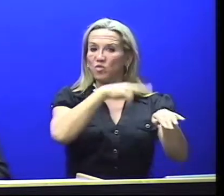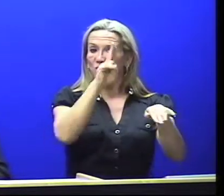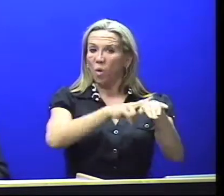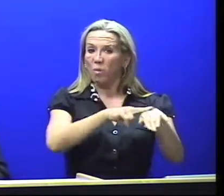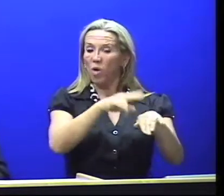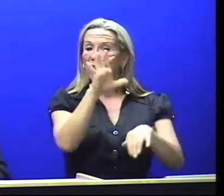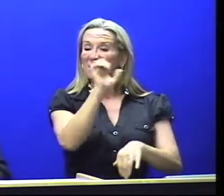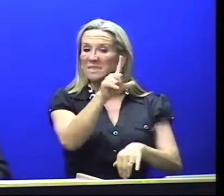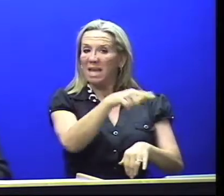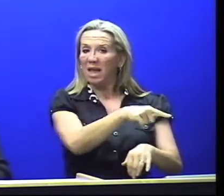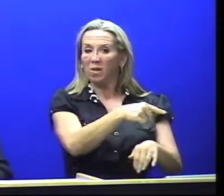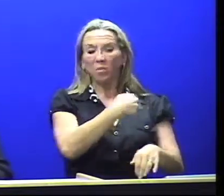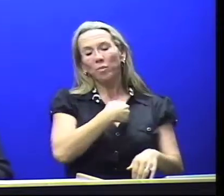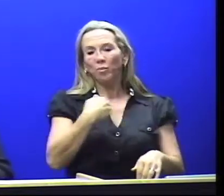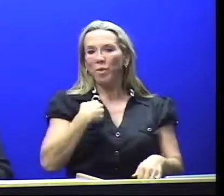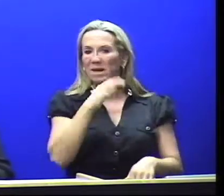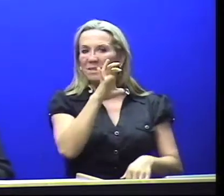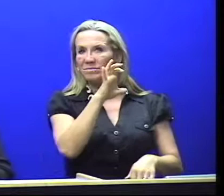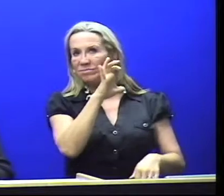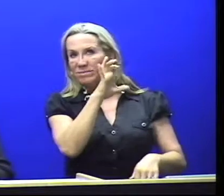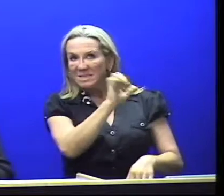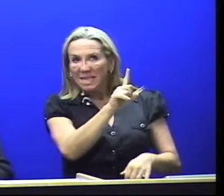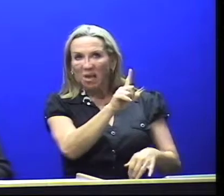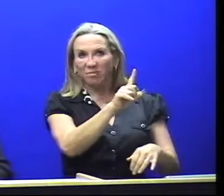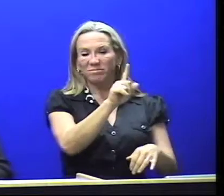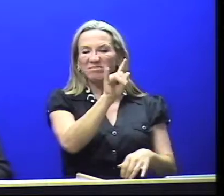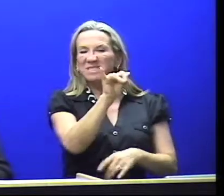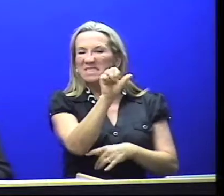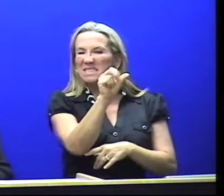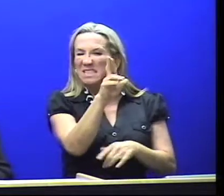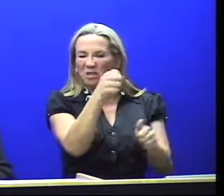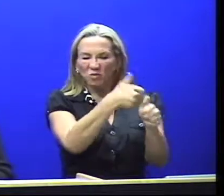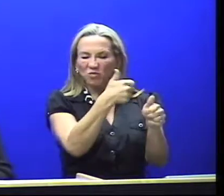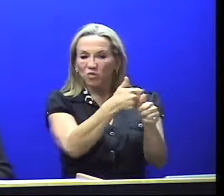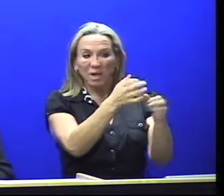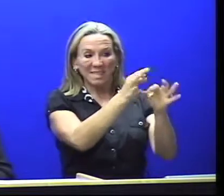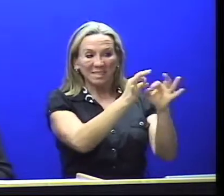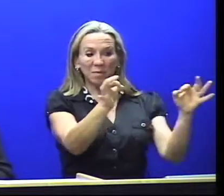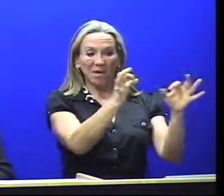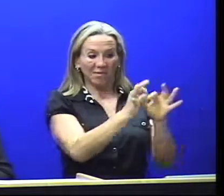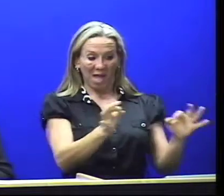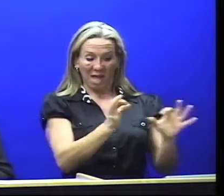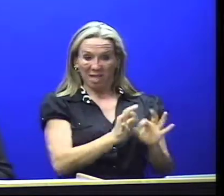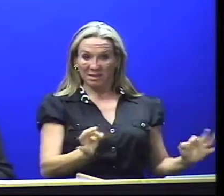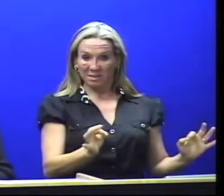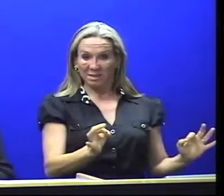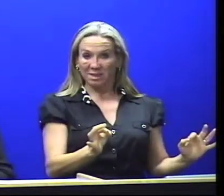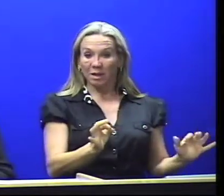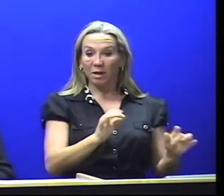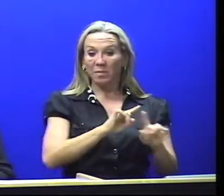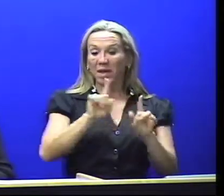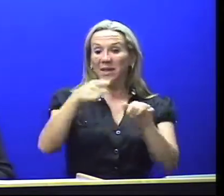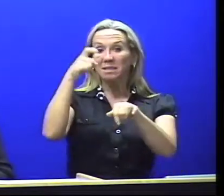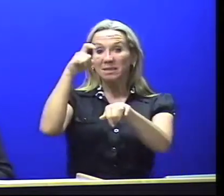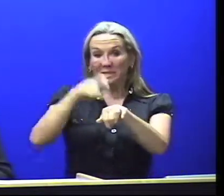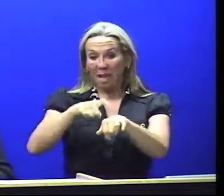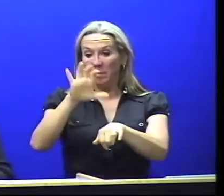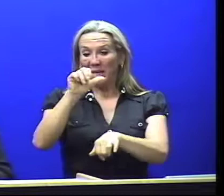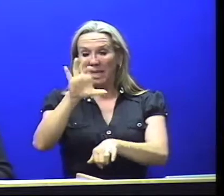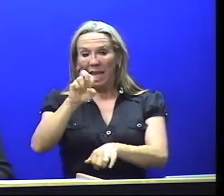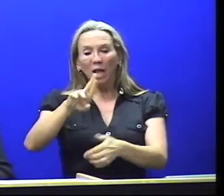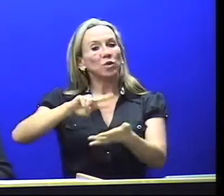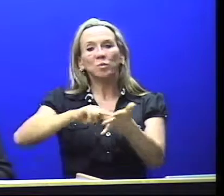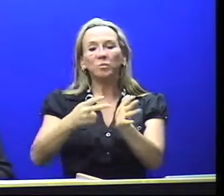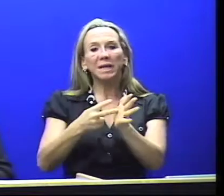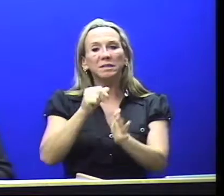normal breast tissue divides. And that's what makes it a cancer. That's what